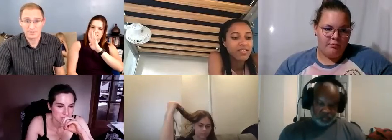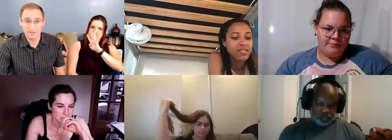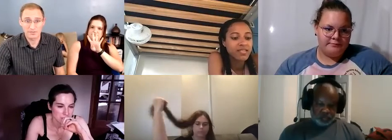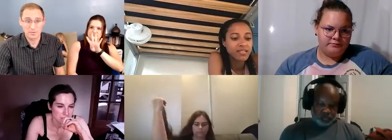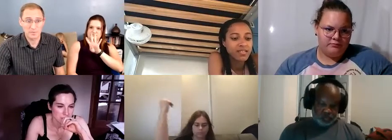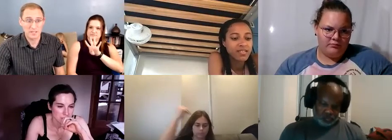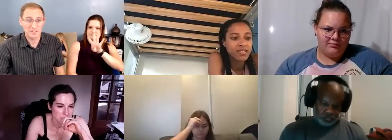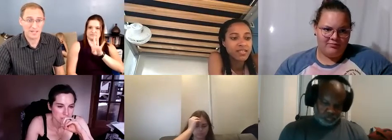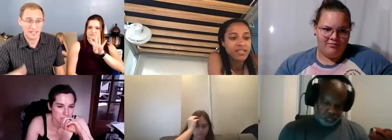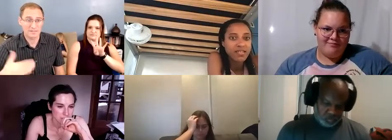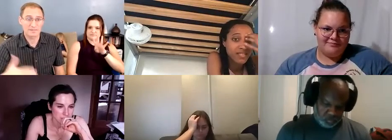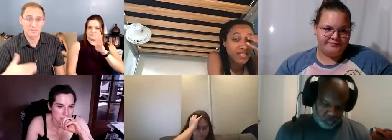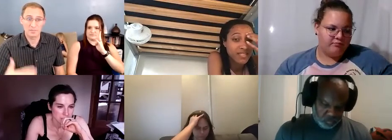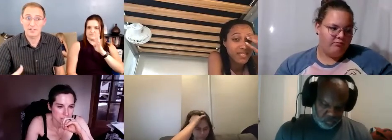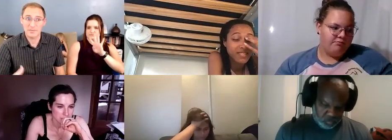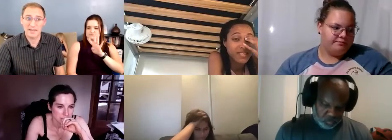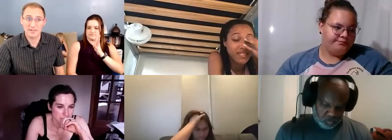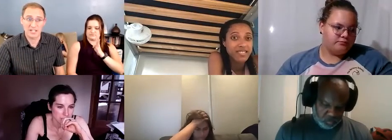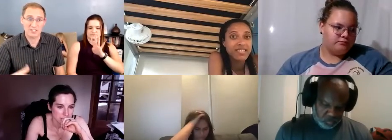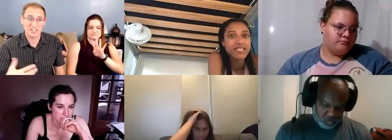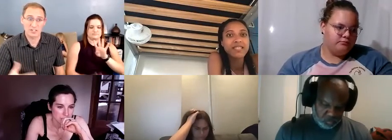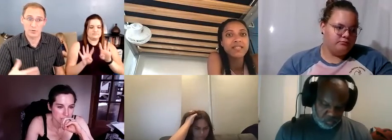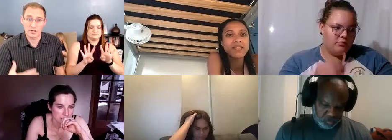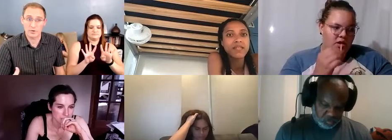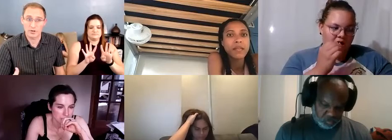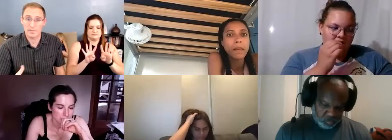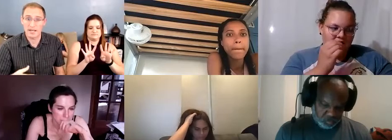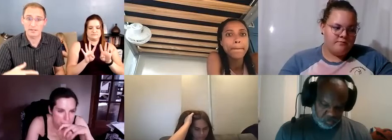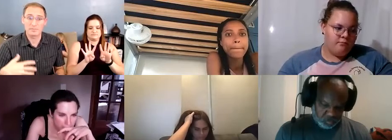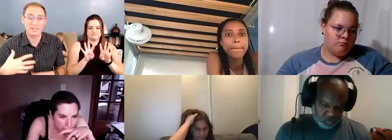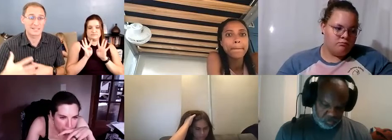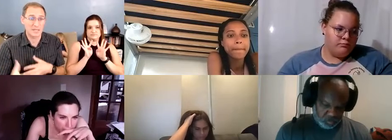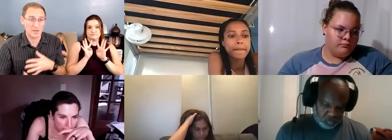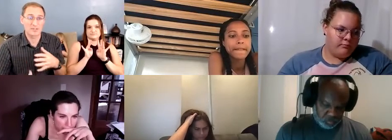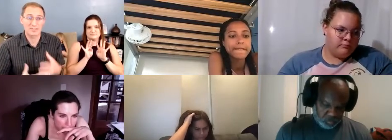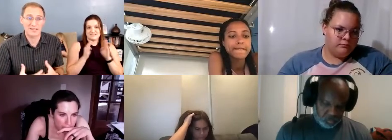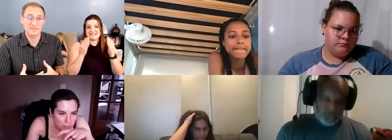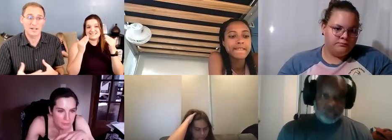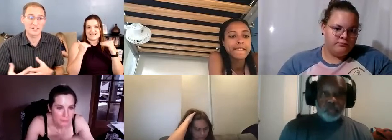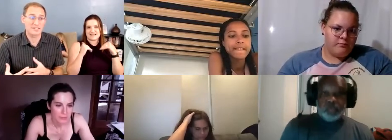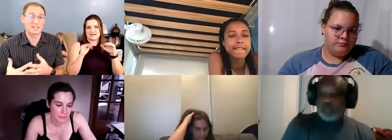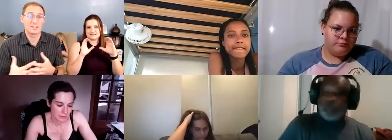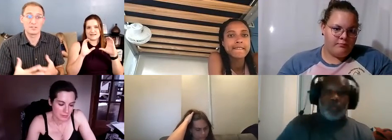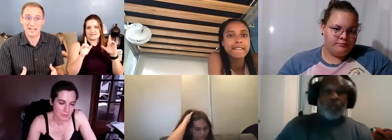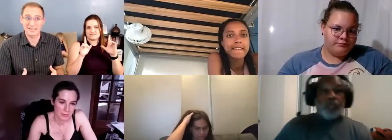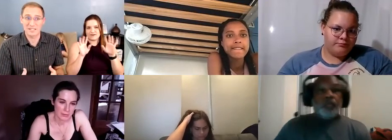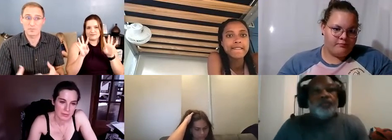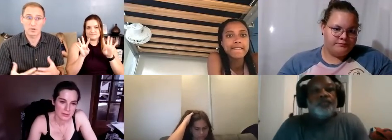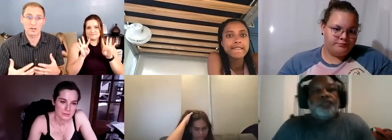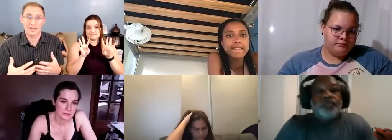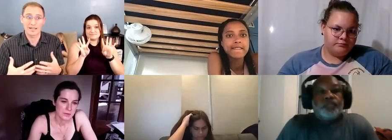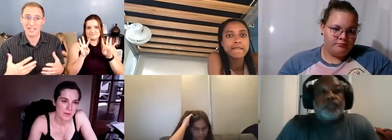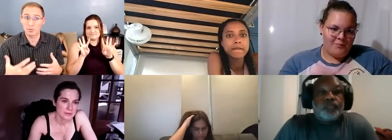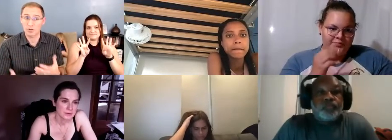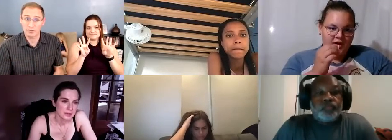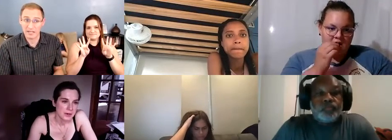that way you will be able to kind of build up that foundation. You can worry more about building up on those classifiers and utilizing them